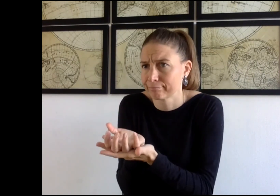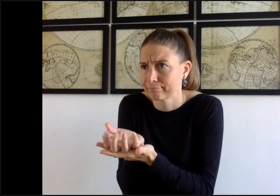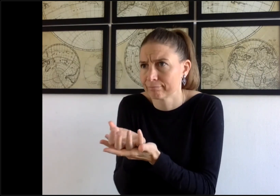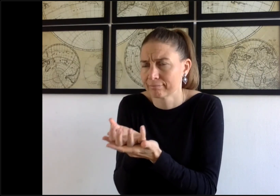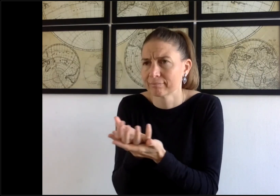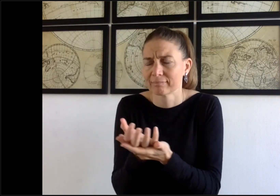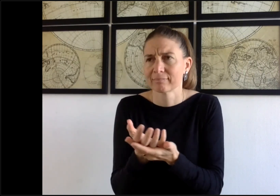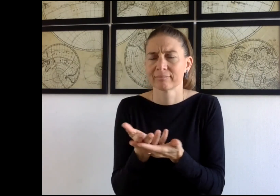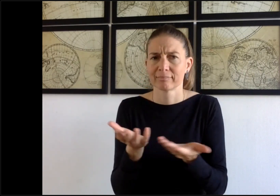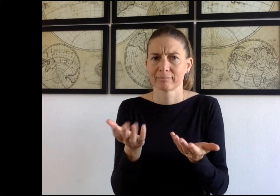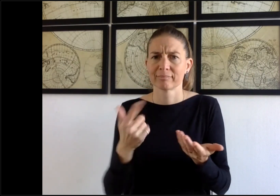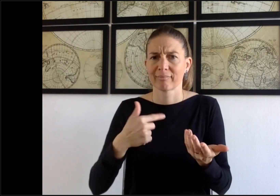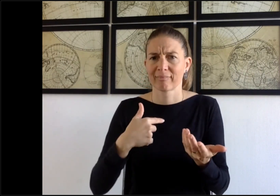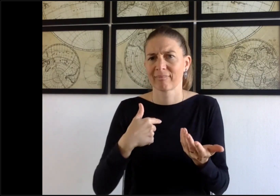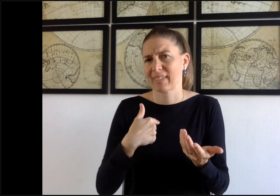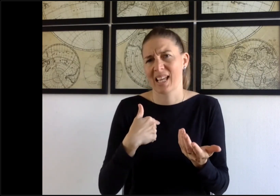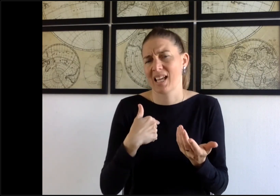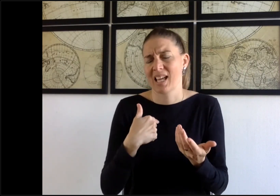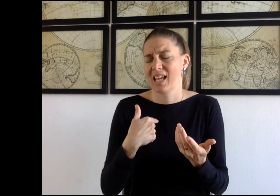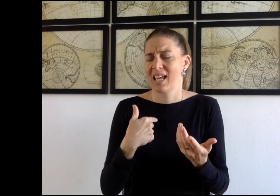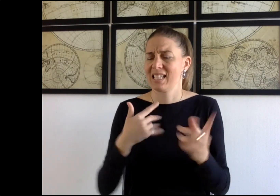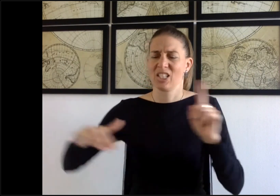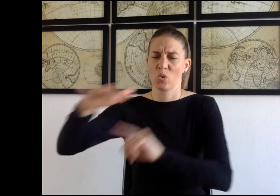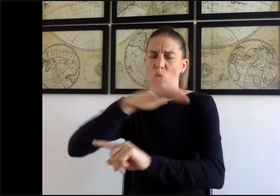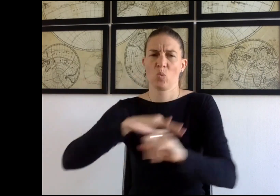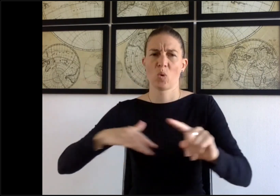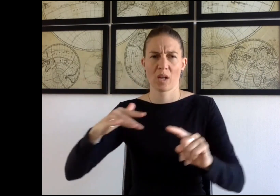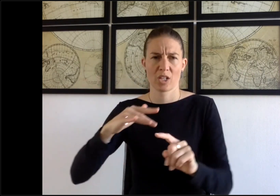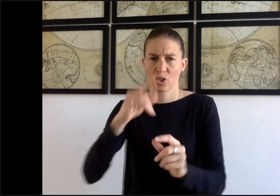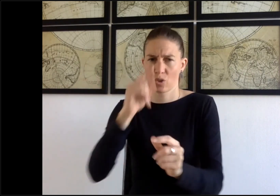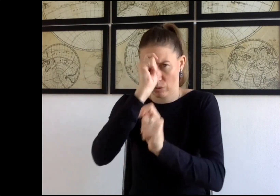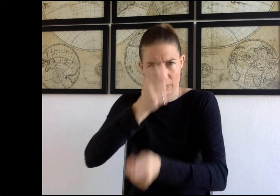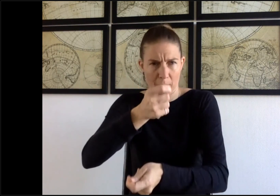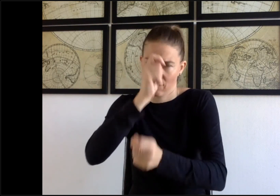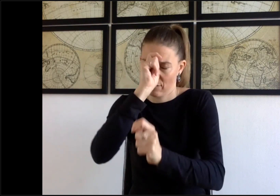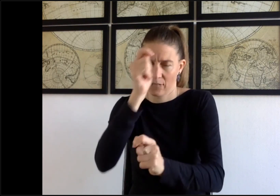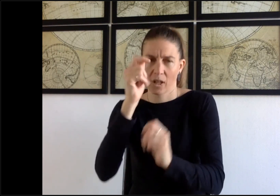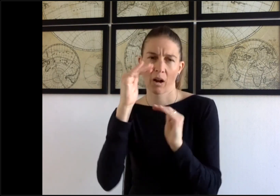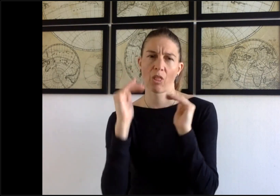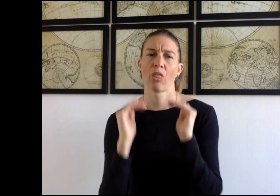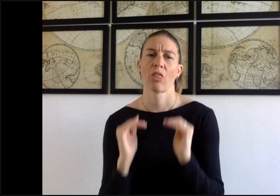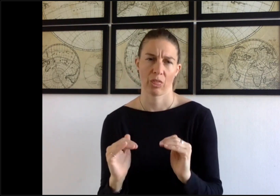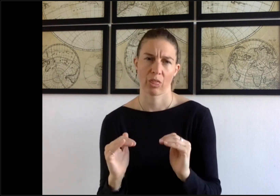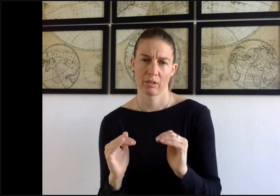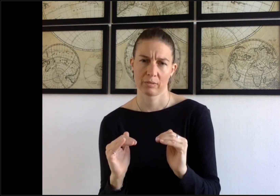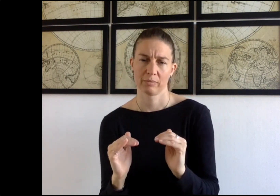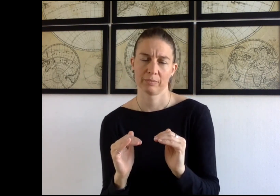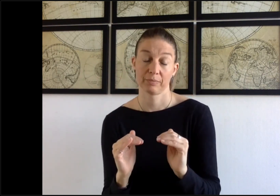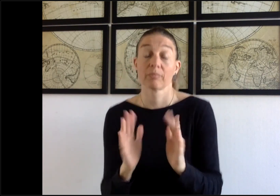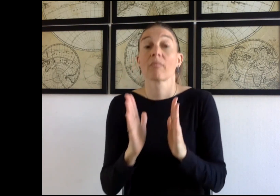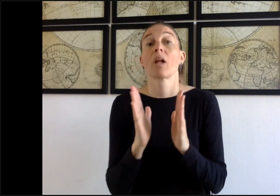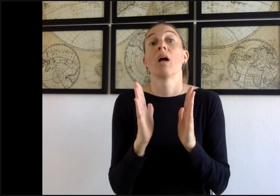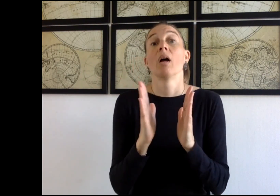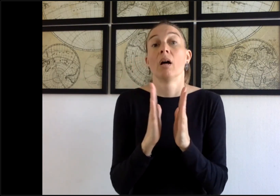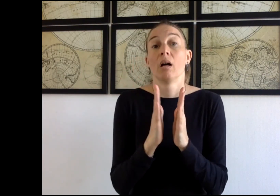an undignified situation. Then luckily the good afterwards, almost after